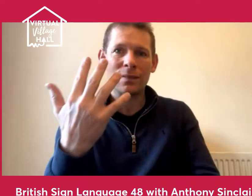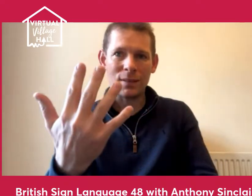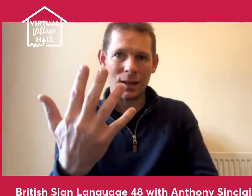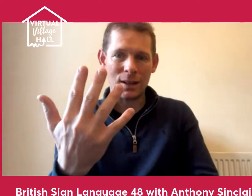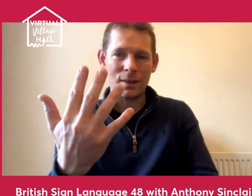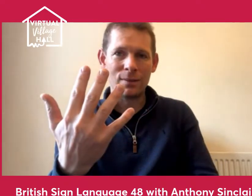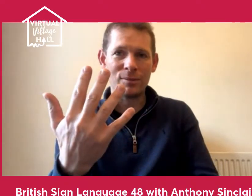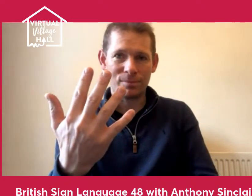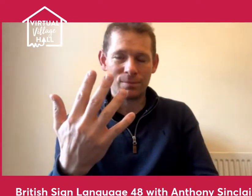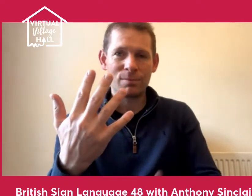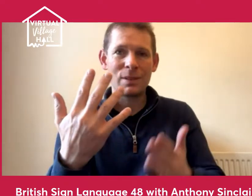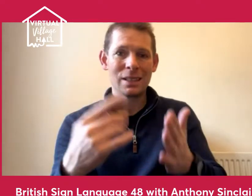4:45.